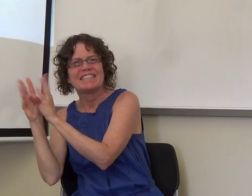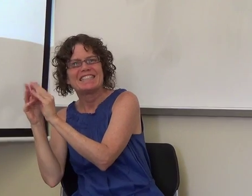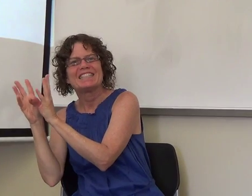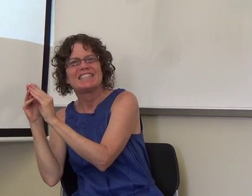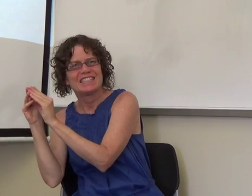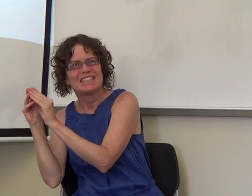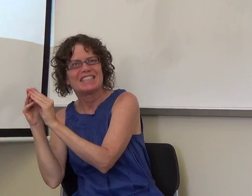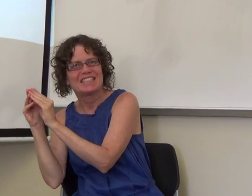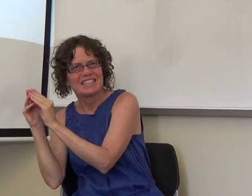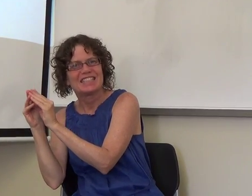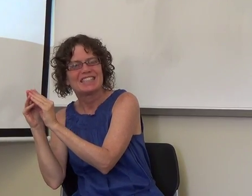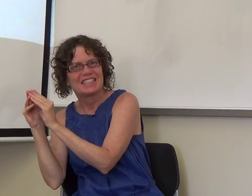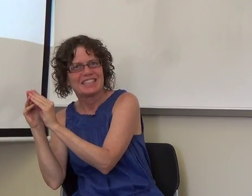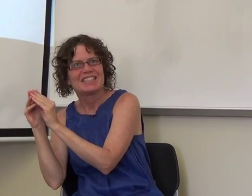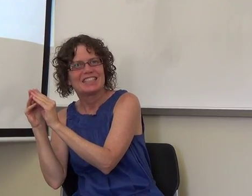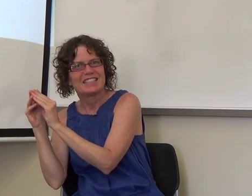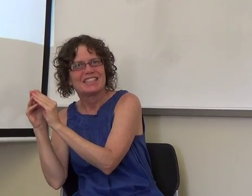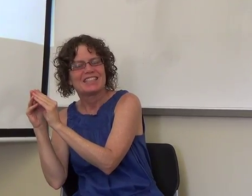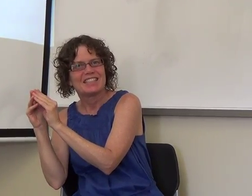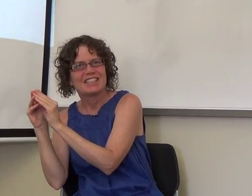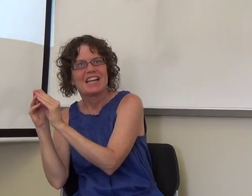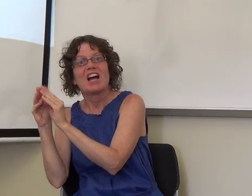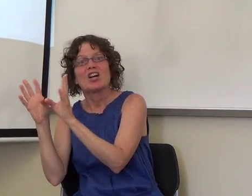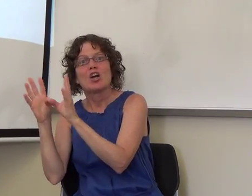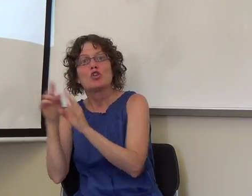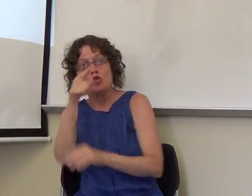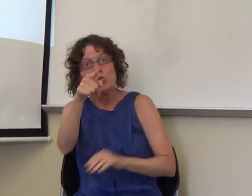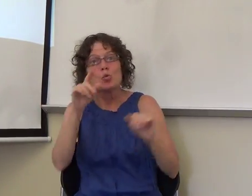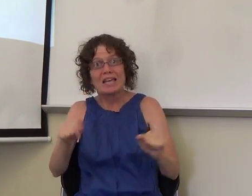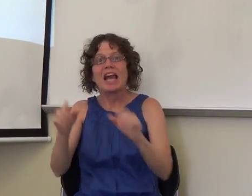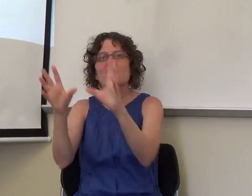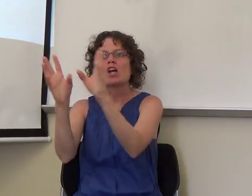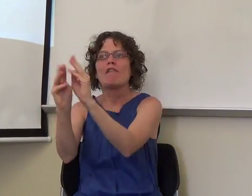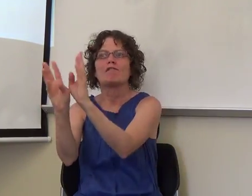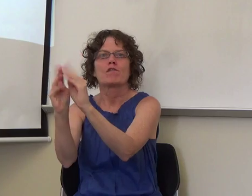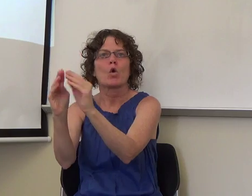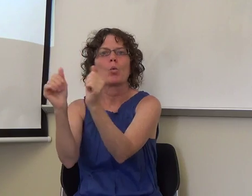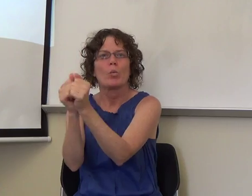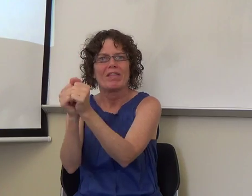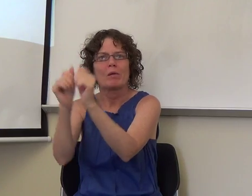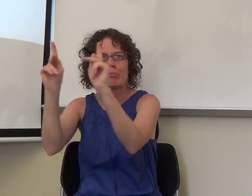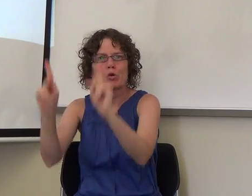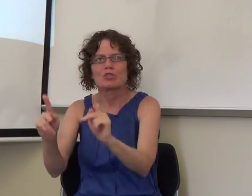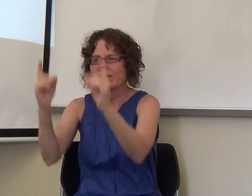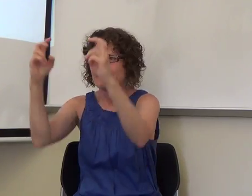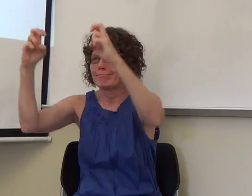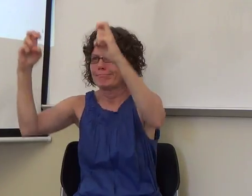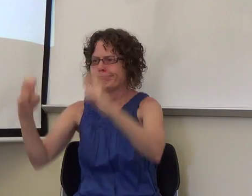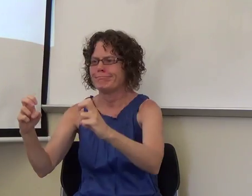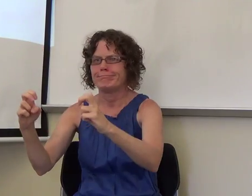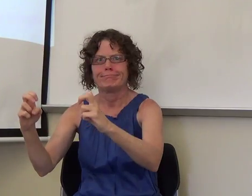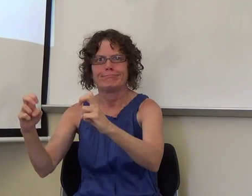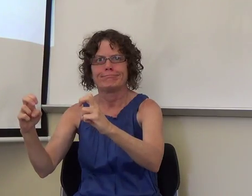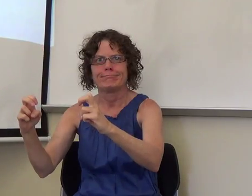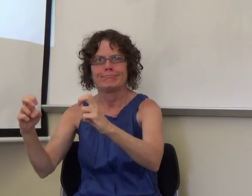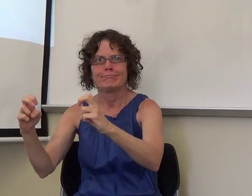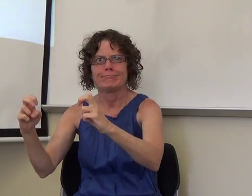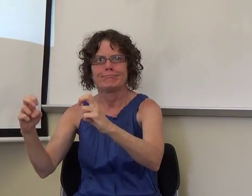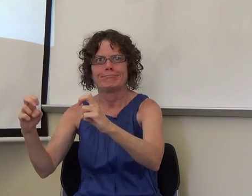meaning, as a verb, that's a verb. I confer with you. I'm talking to you. I'm having a conference